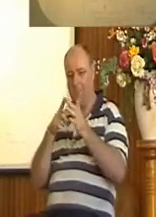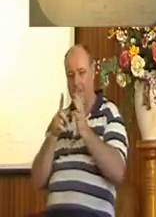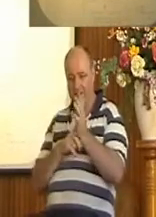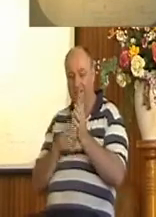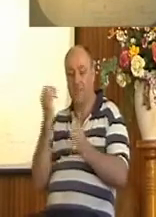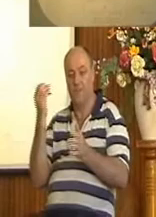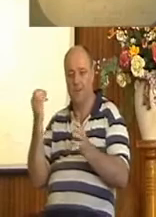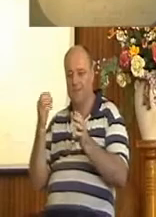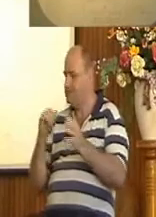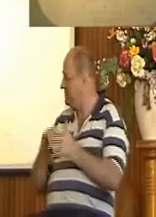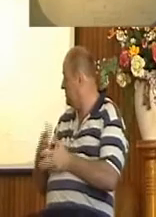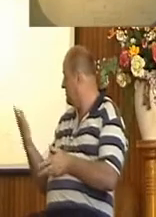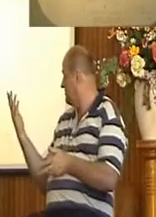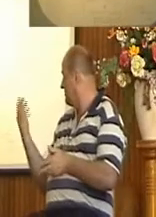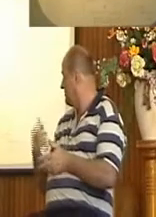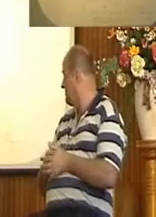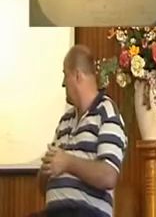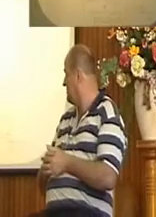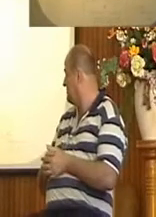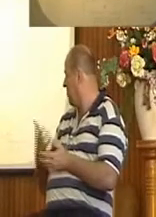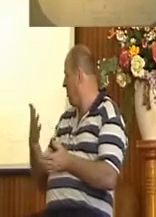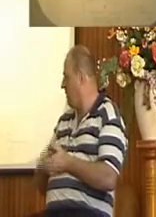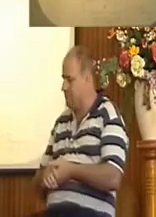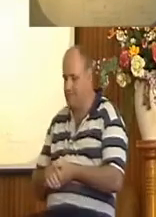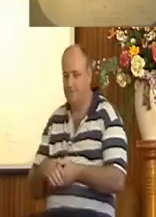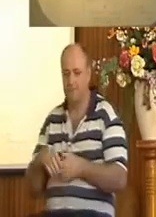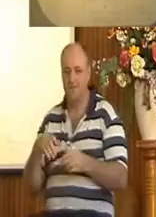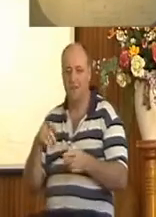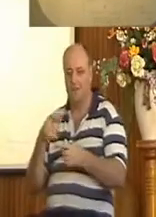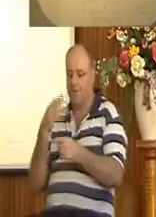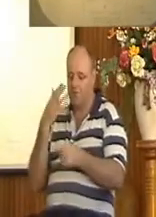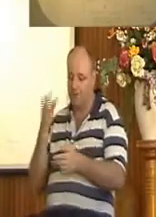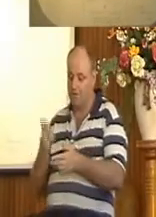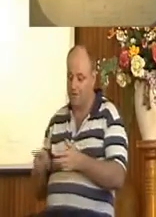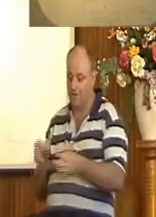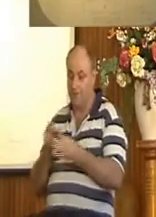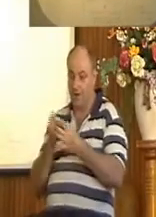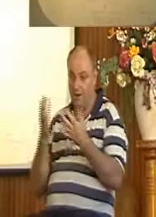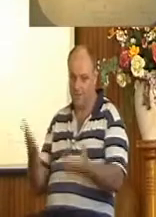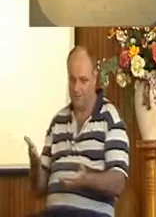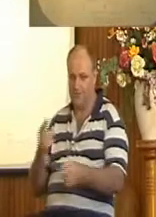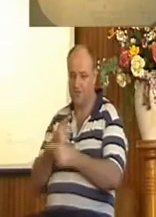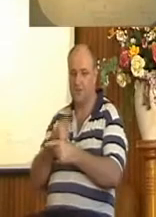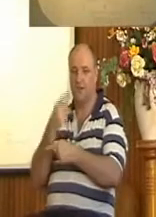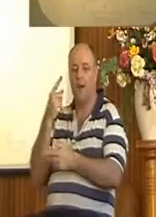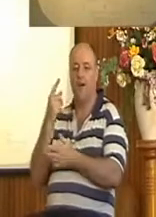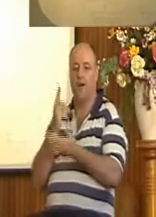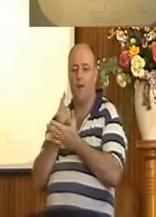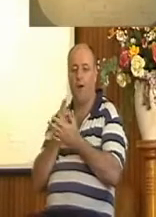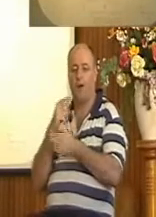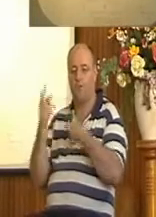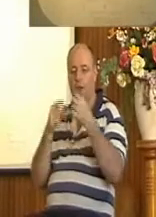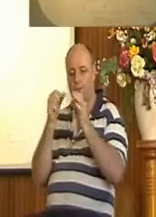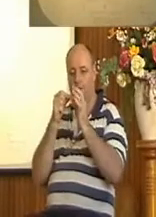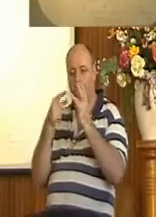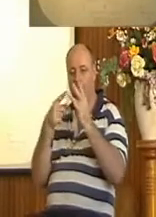common in Scripture. The AV translators had fun with it. I love you all, says Paul, in